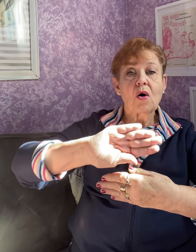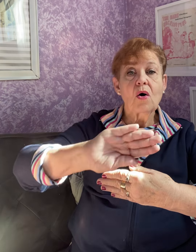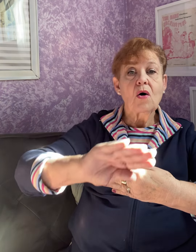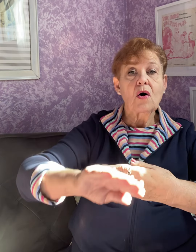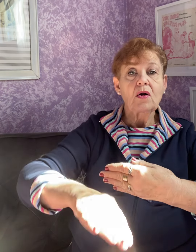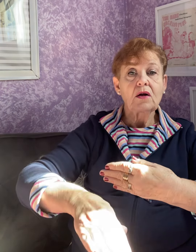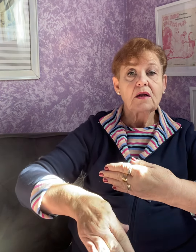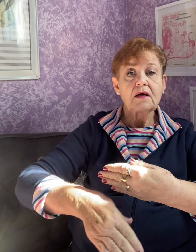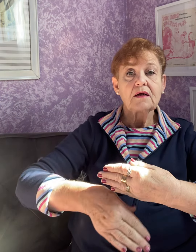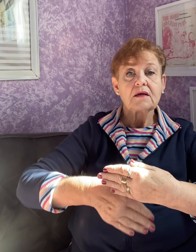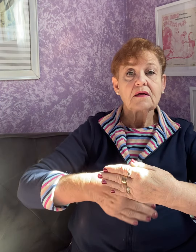All.